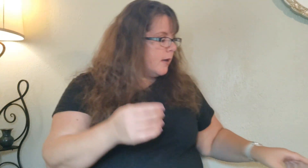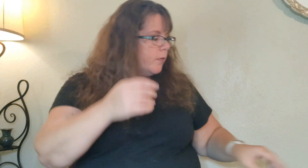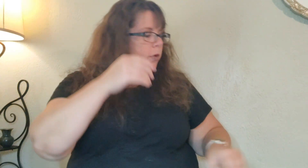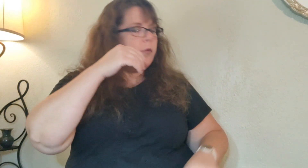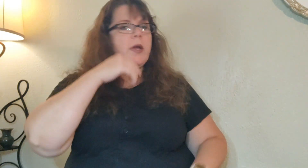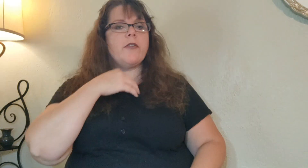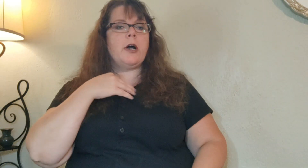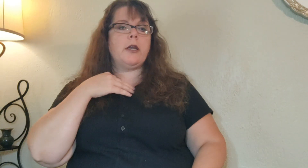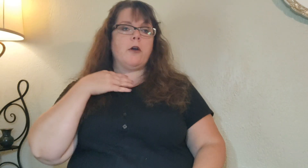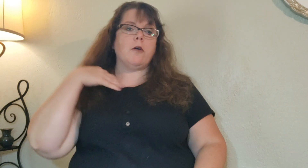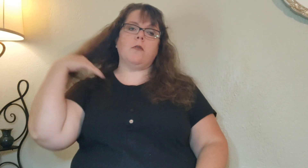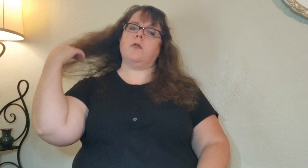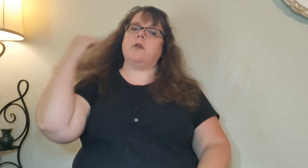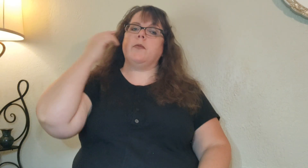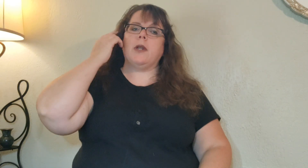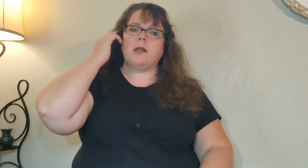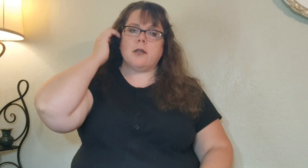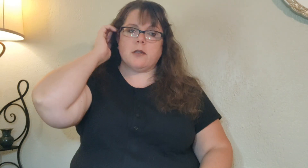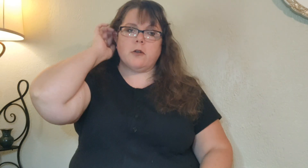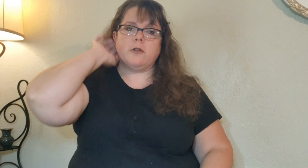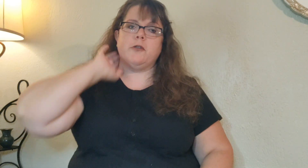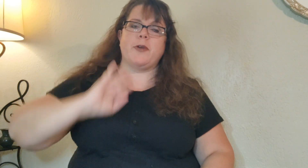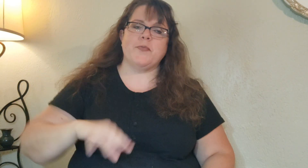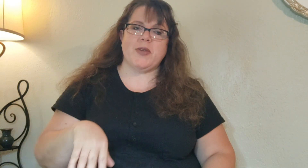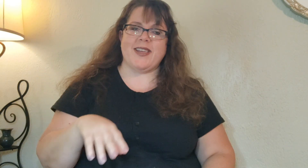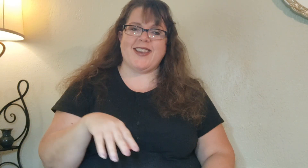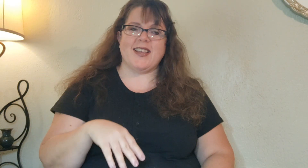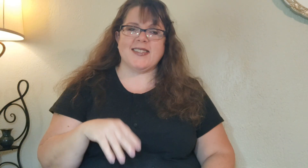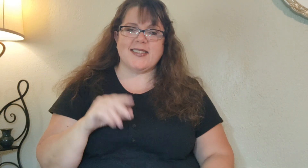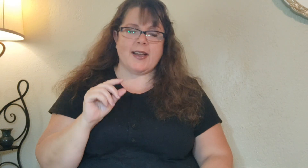And one we've gone over, but it doesn't hurt to repeat, is